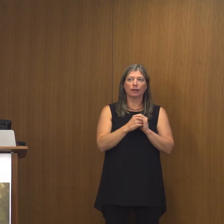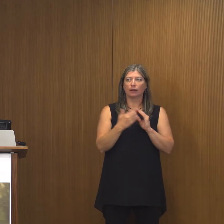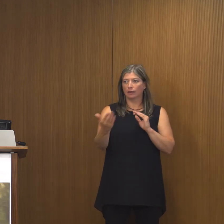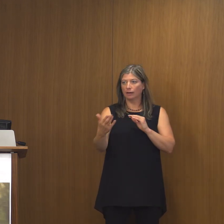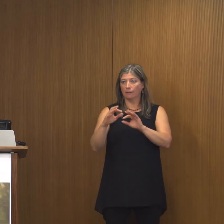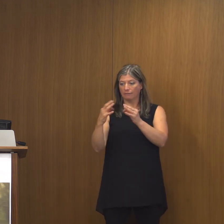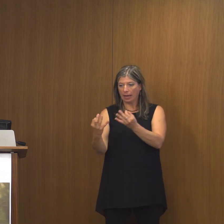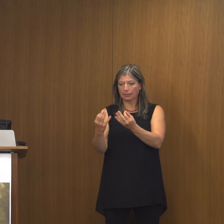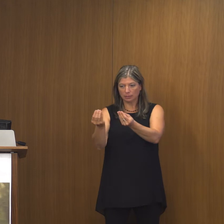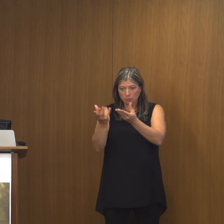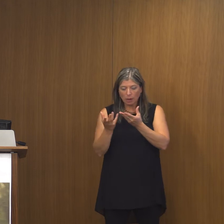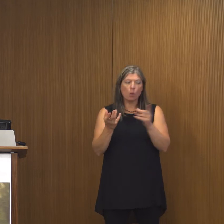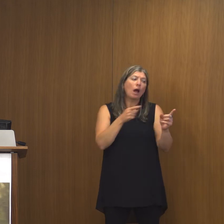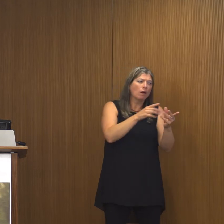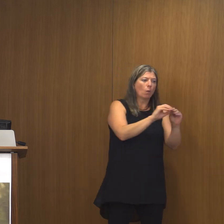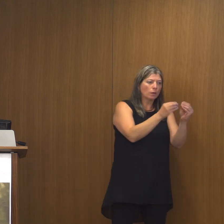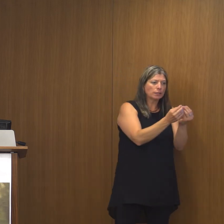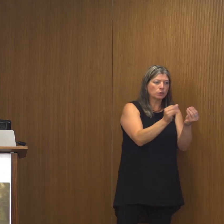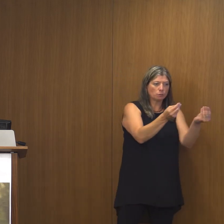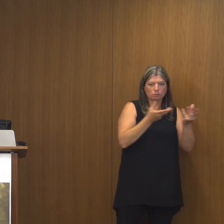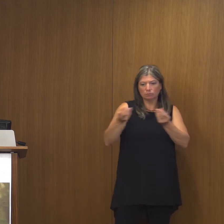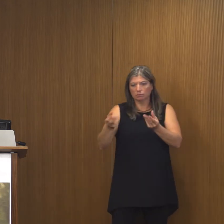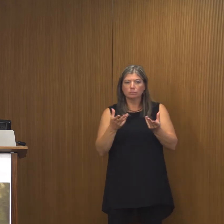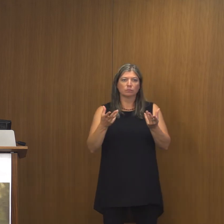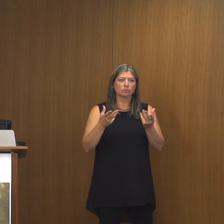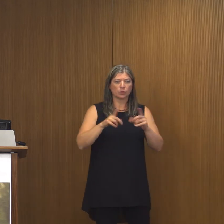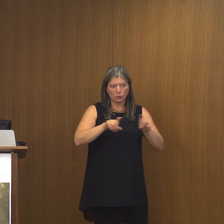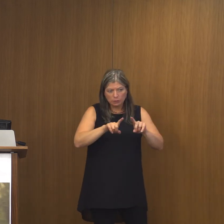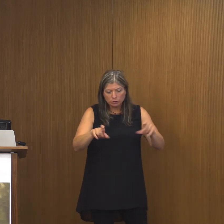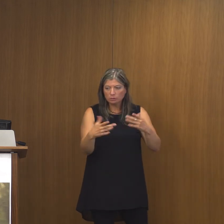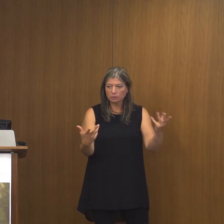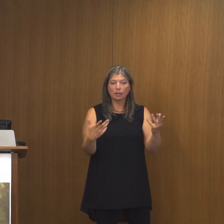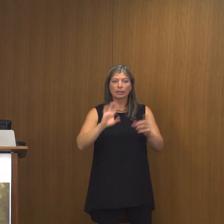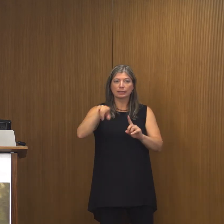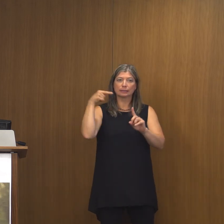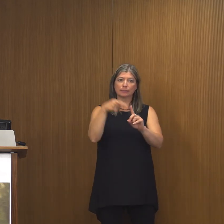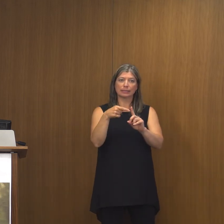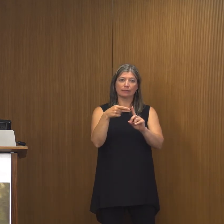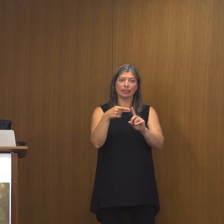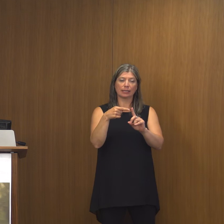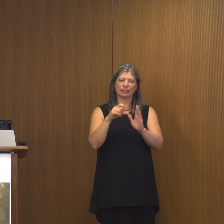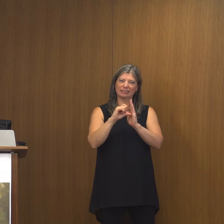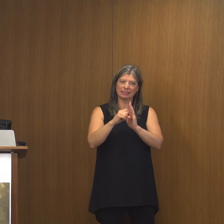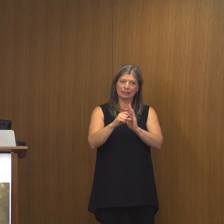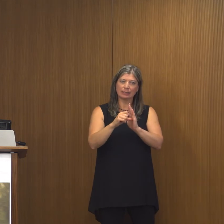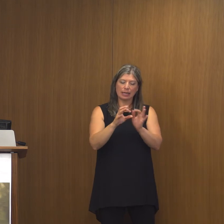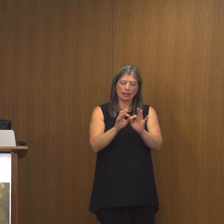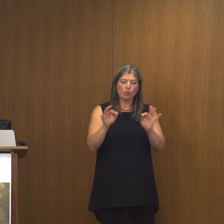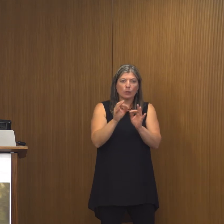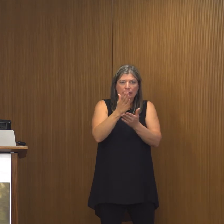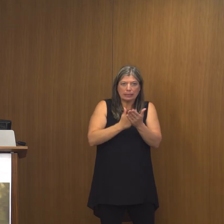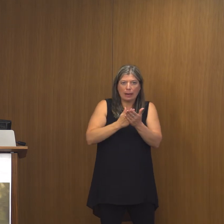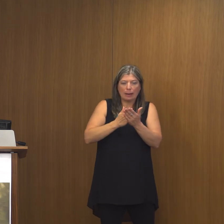that responded and organizations that responded to our questionnaires. They were saying they have specific quotes on the importance of aspects